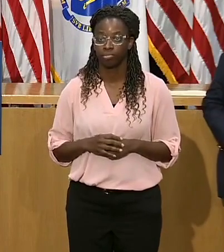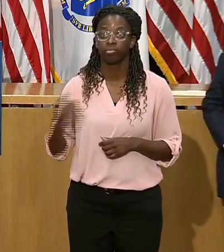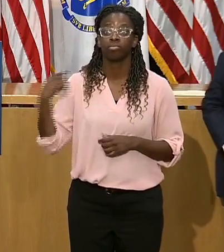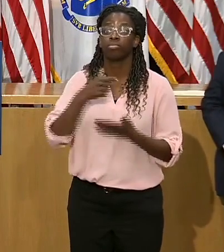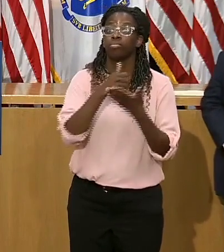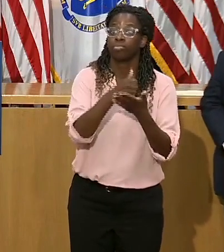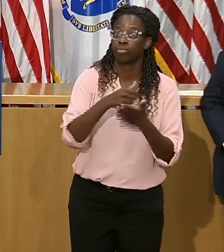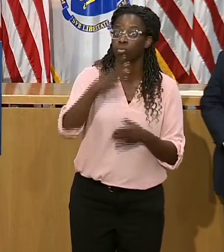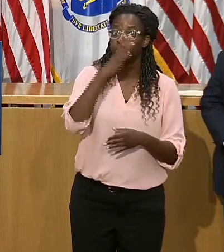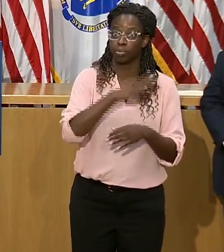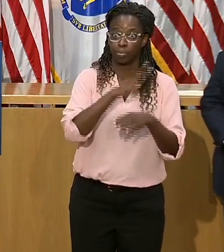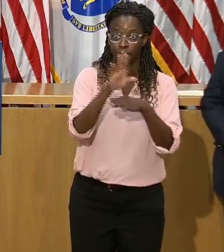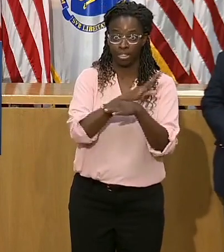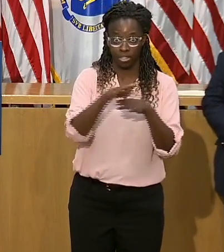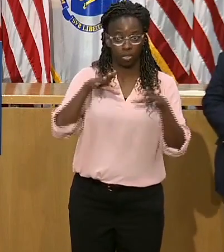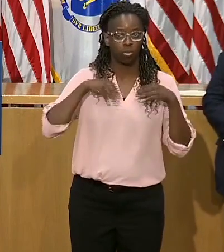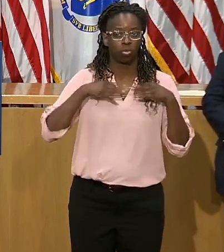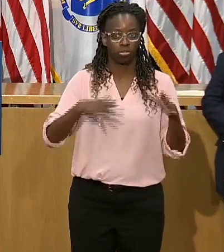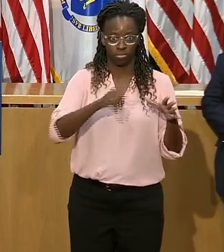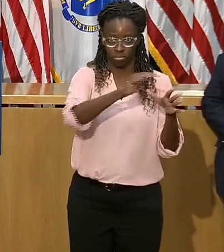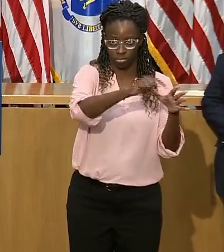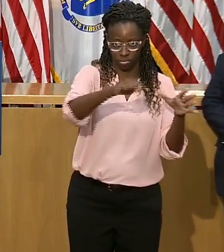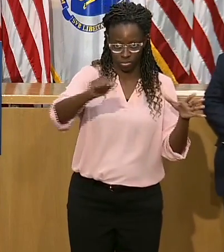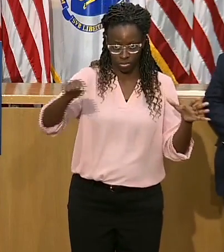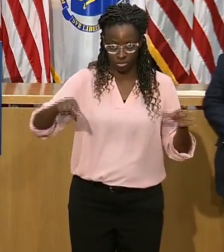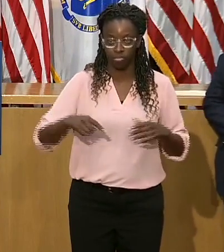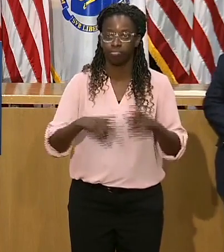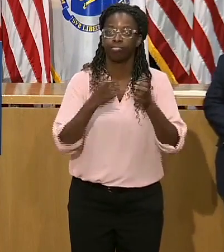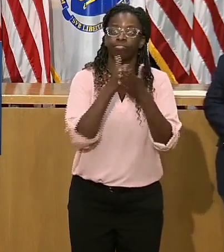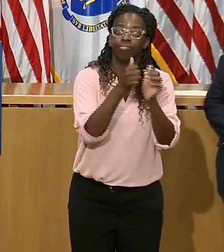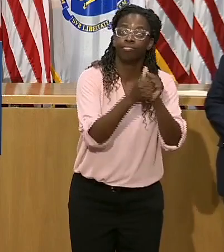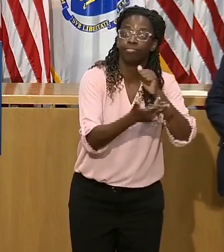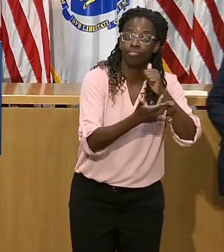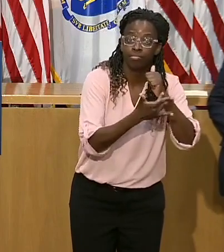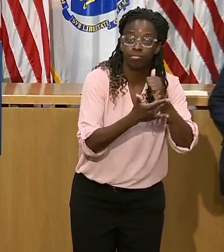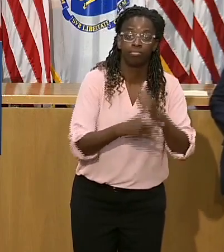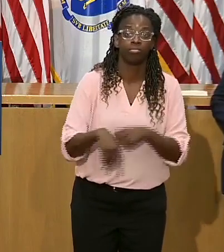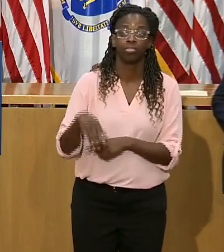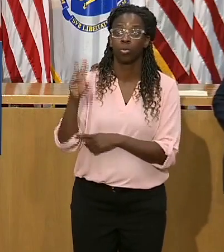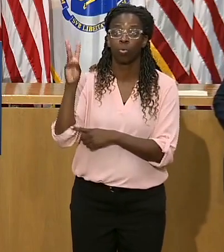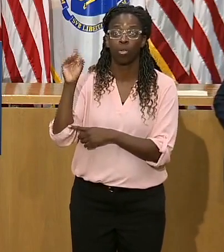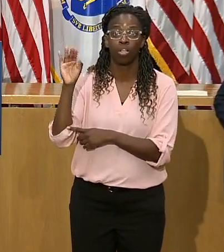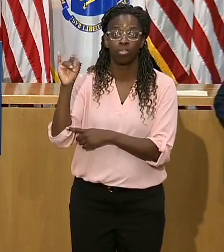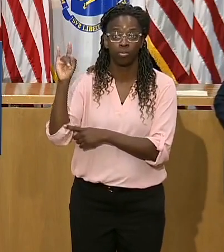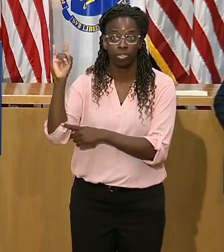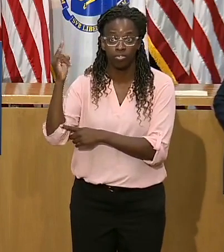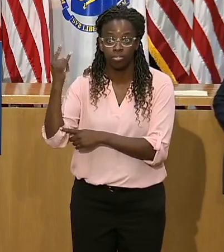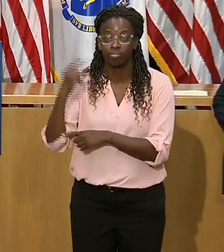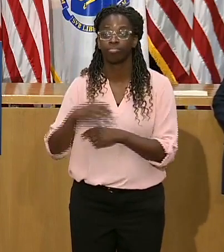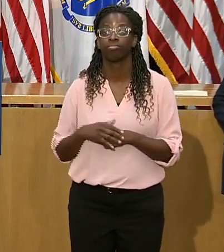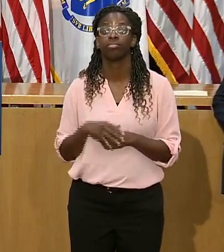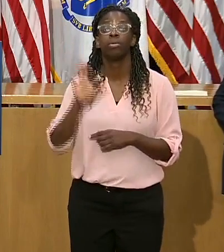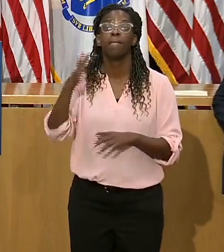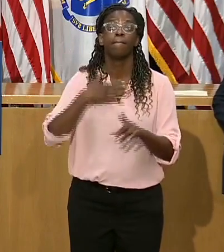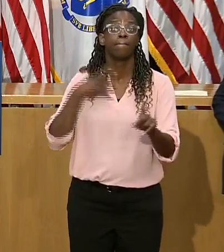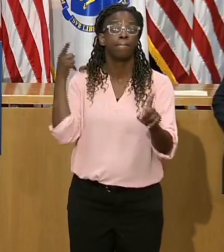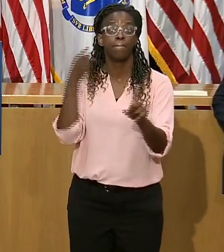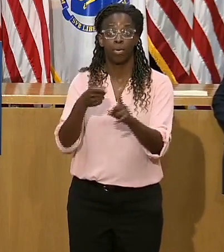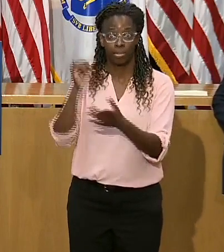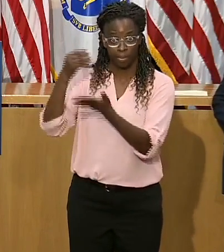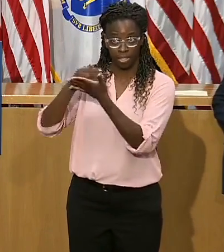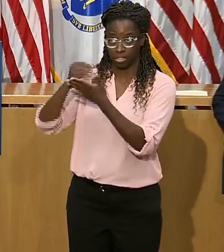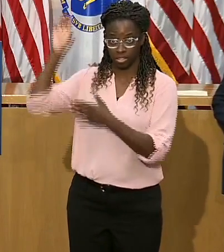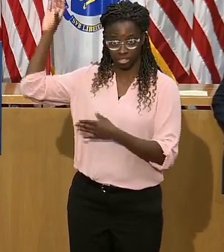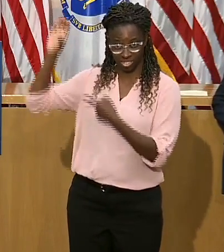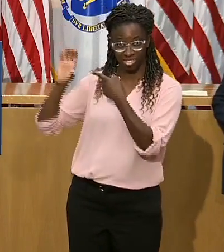models. We must protect our most vulnerable companies, and this funding is for those businesses that have nowhere else to